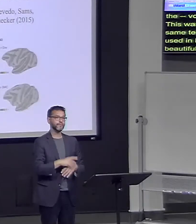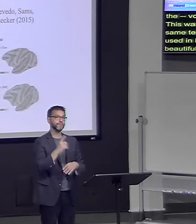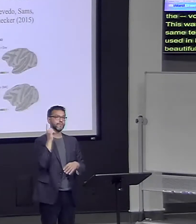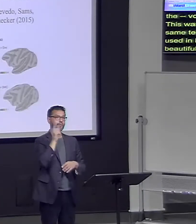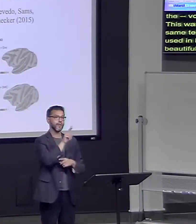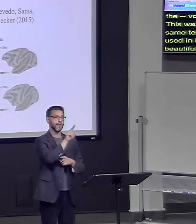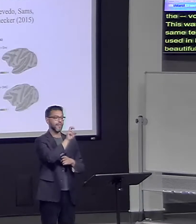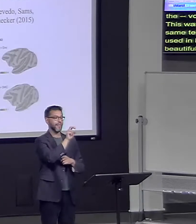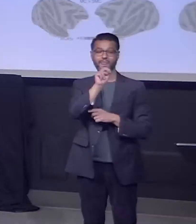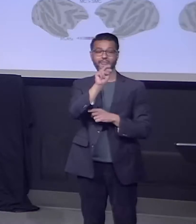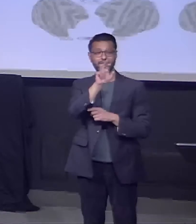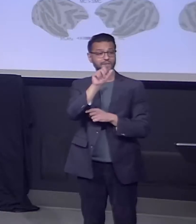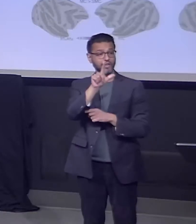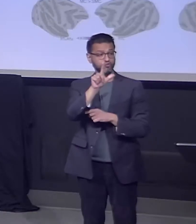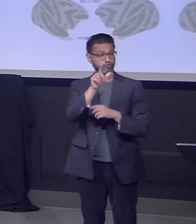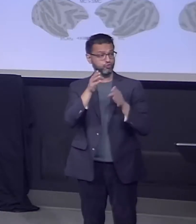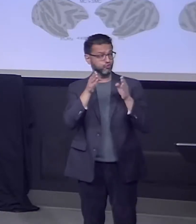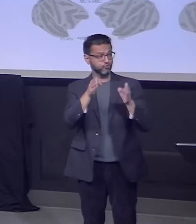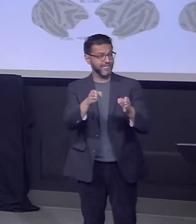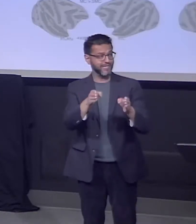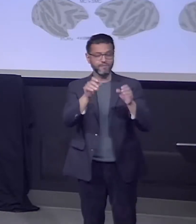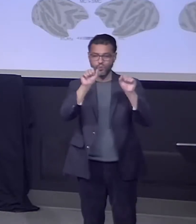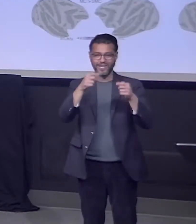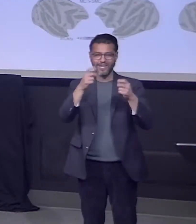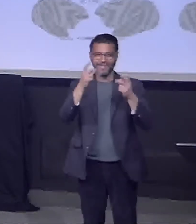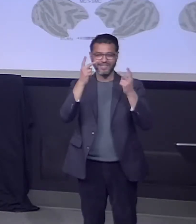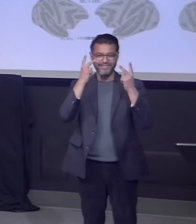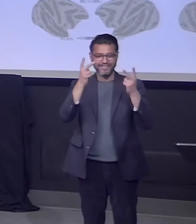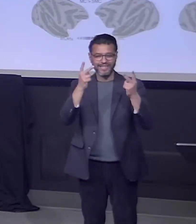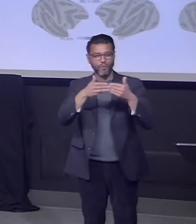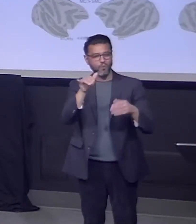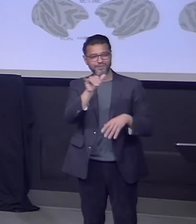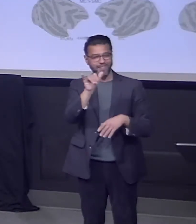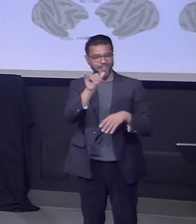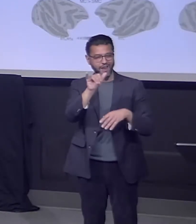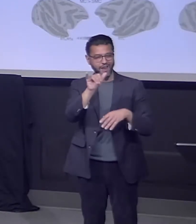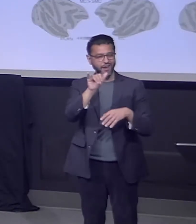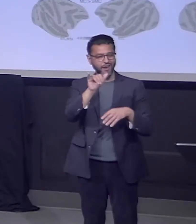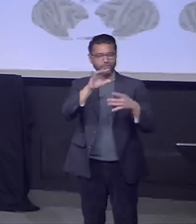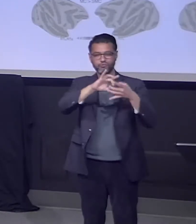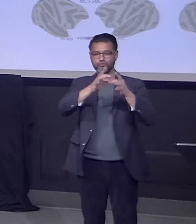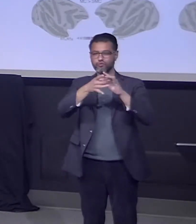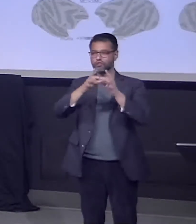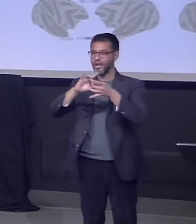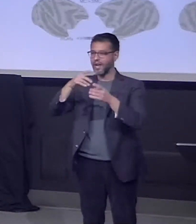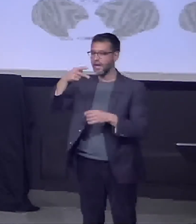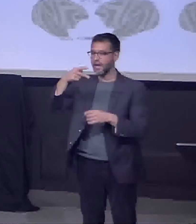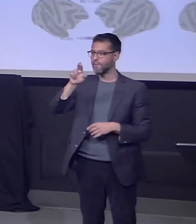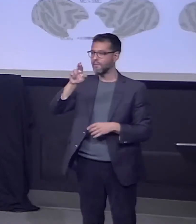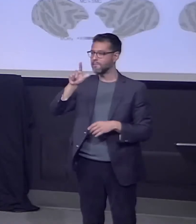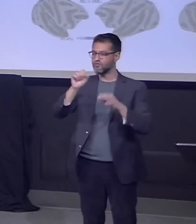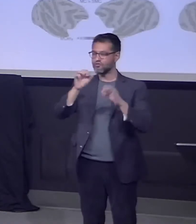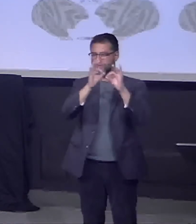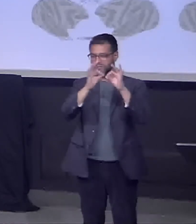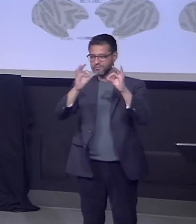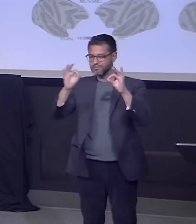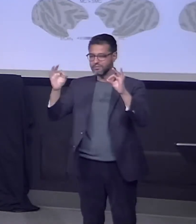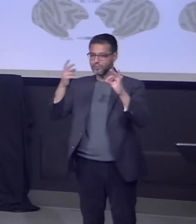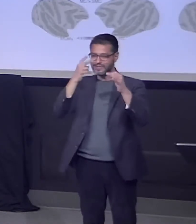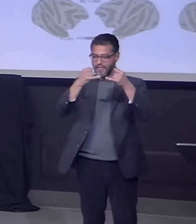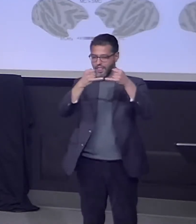stream, clearly, as you can see, and almost like a pearl, like a chain of pearls, these areas are lined up